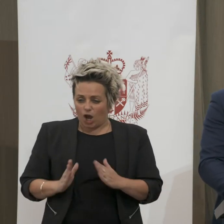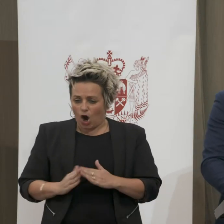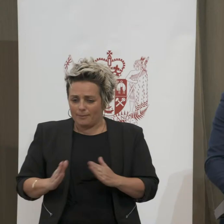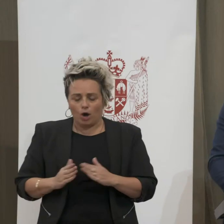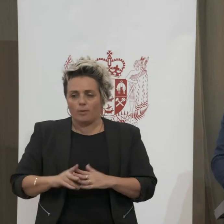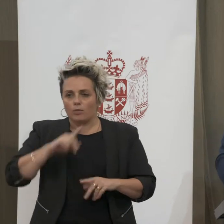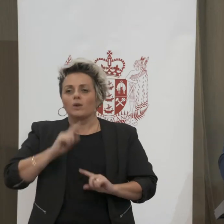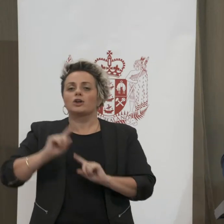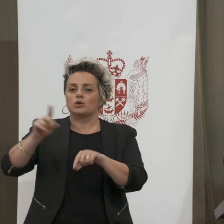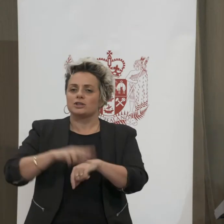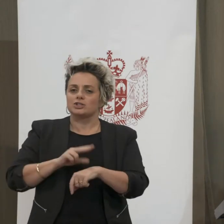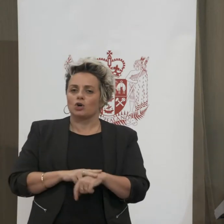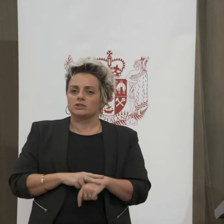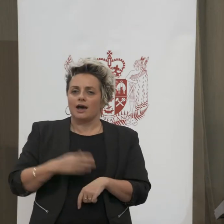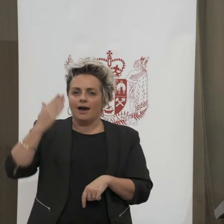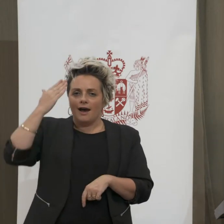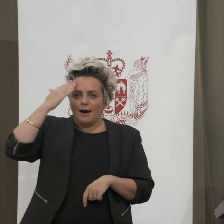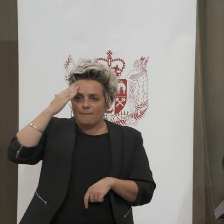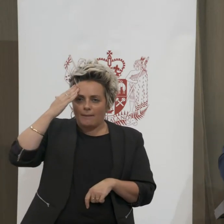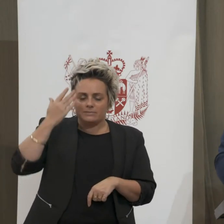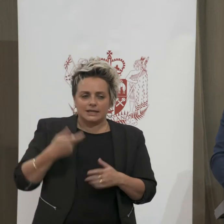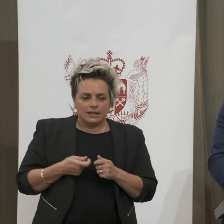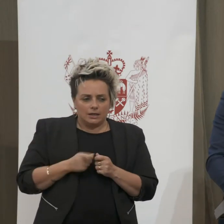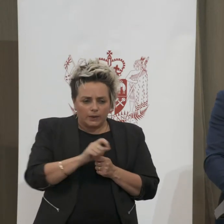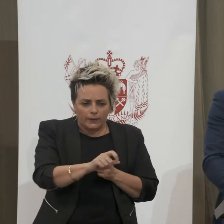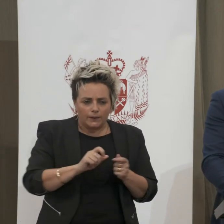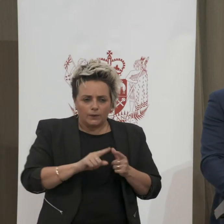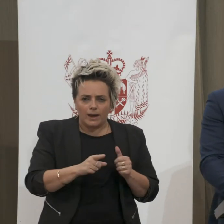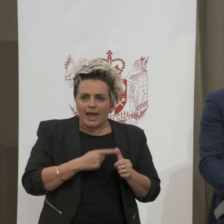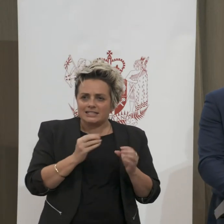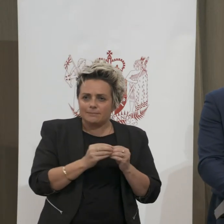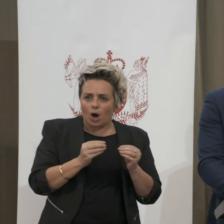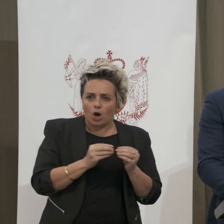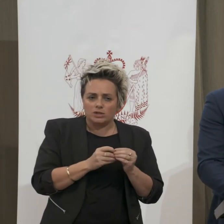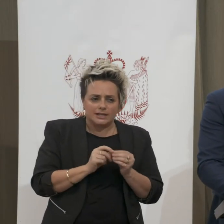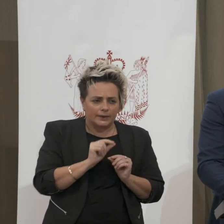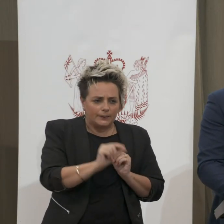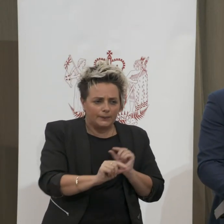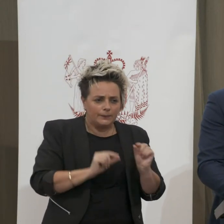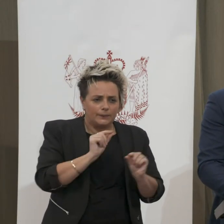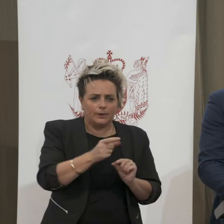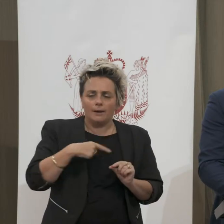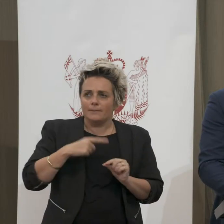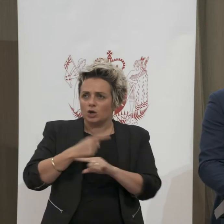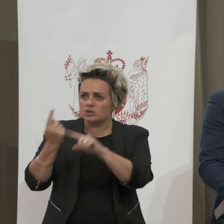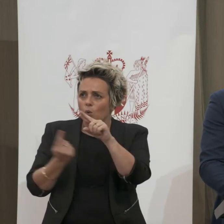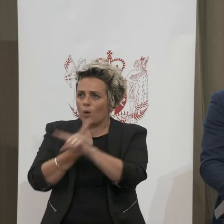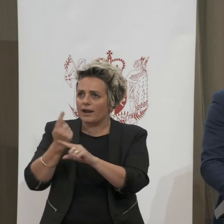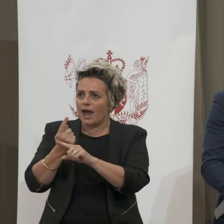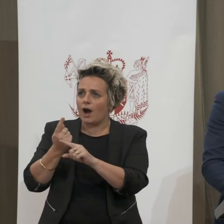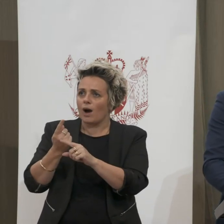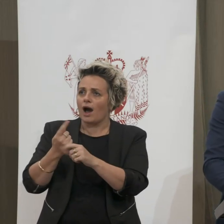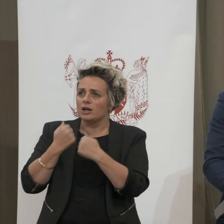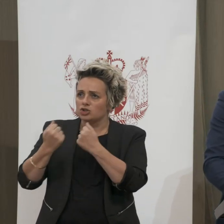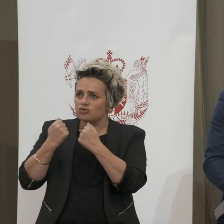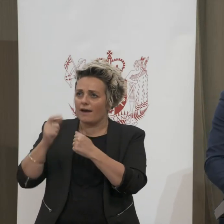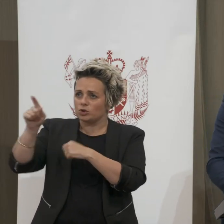wouldn't have to ration out their boys' antibiotics because their GP is an expensive one-hour drive